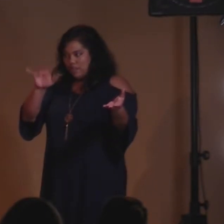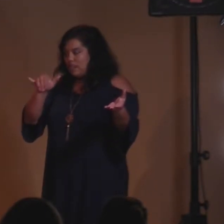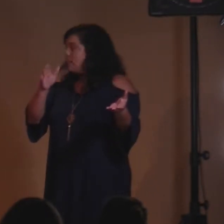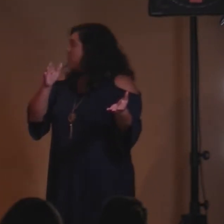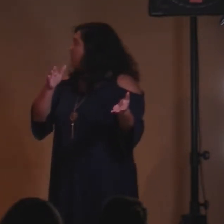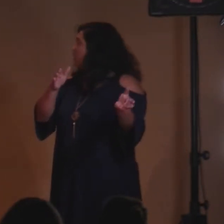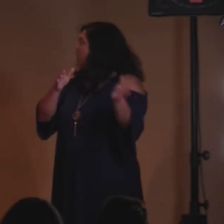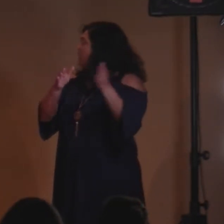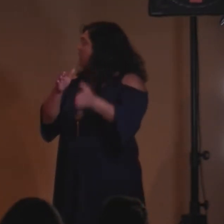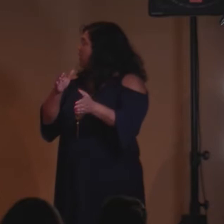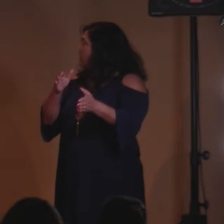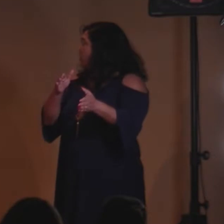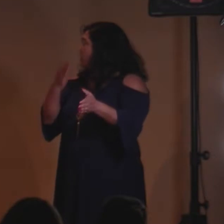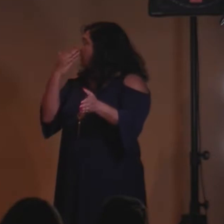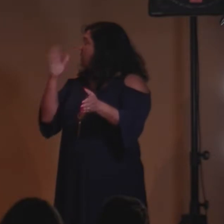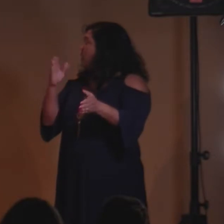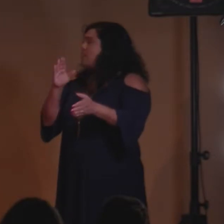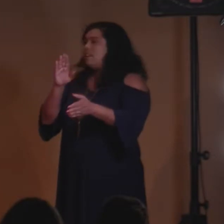Okay, that's fine.